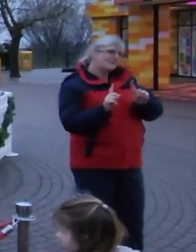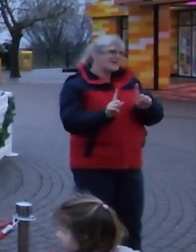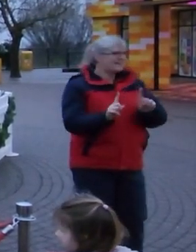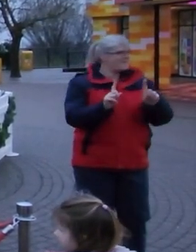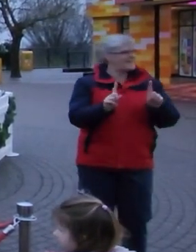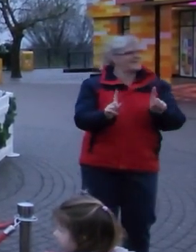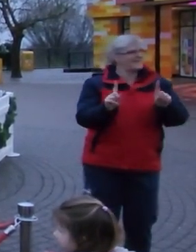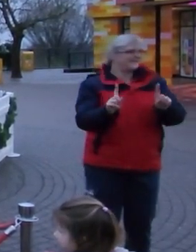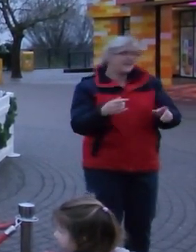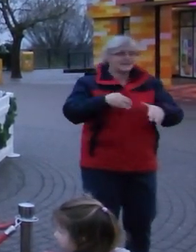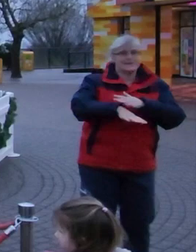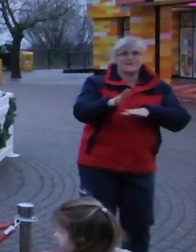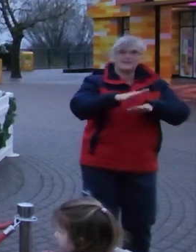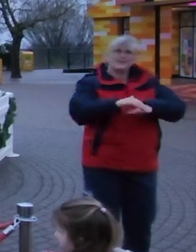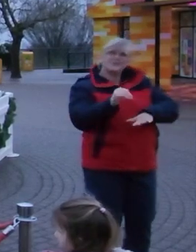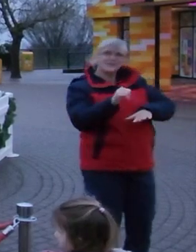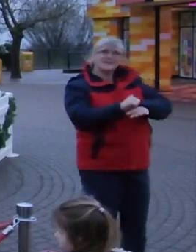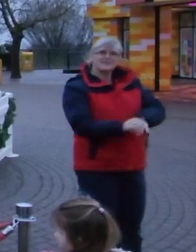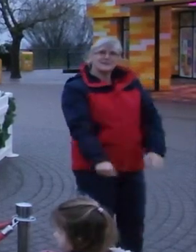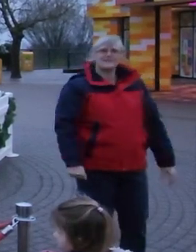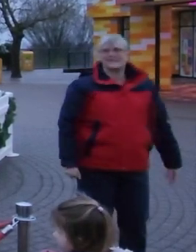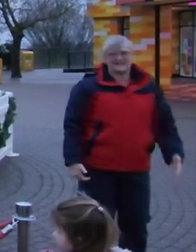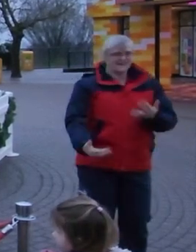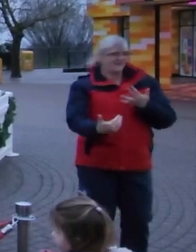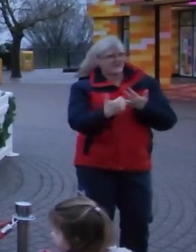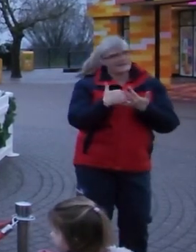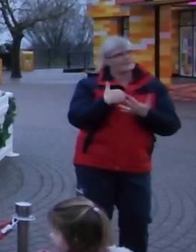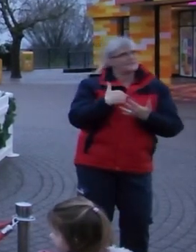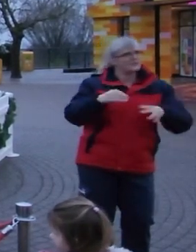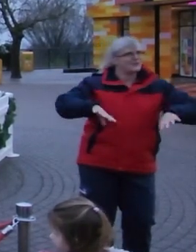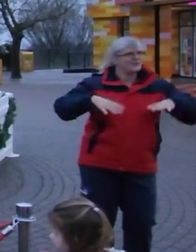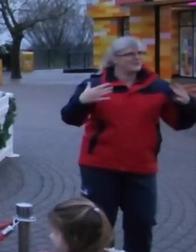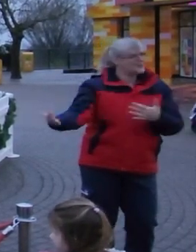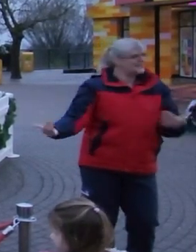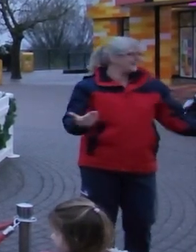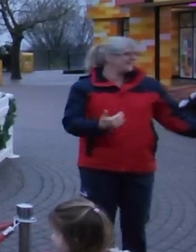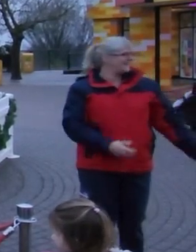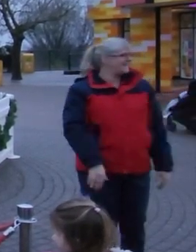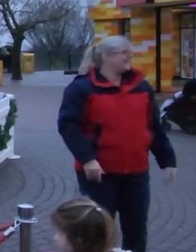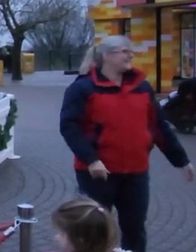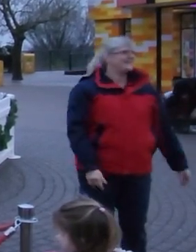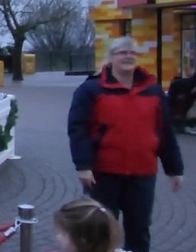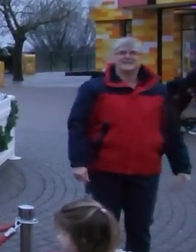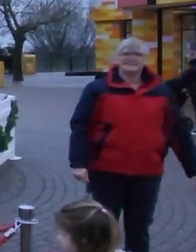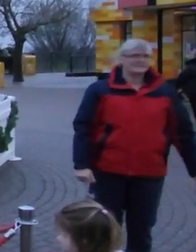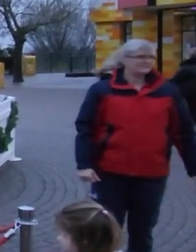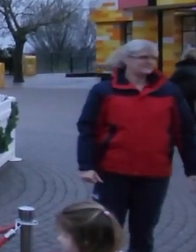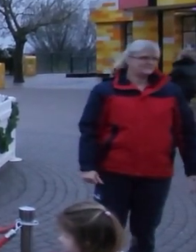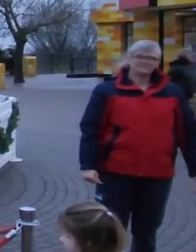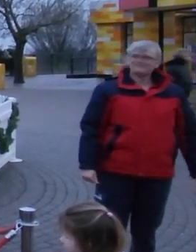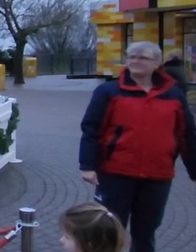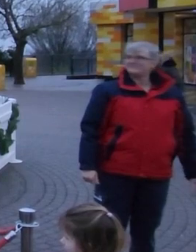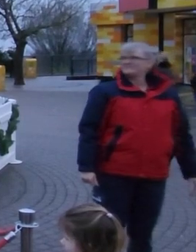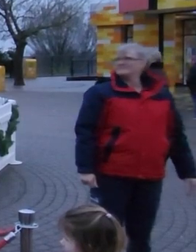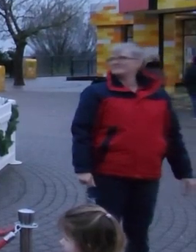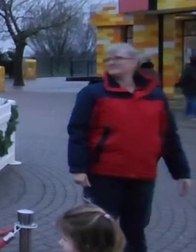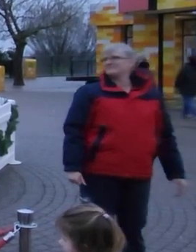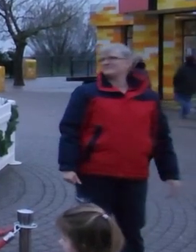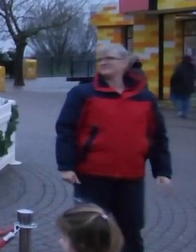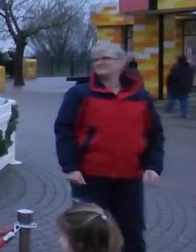come along with me Step in to Christmas, we have missions free Whoa